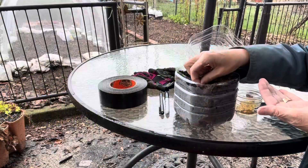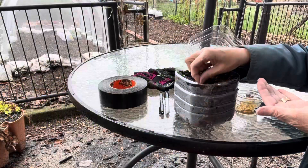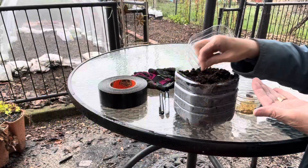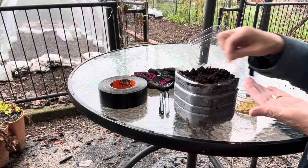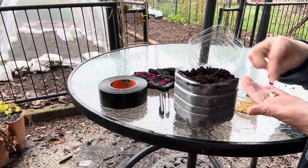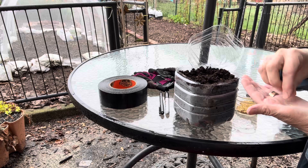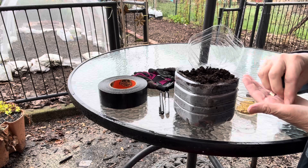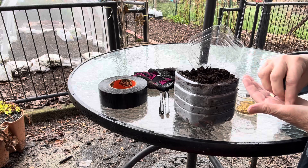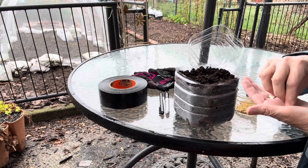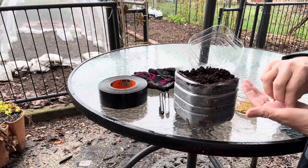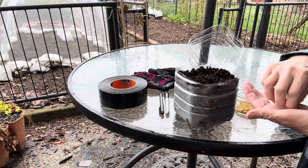me.